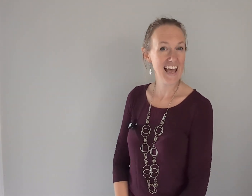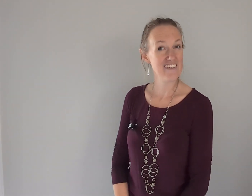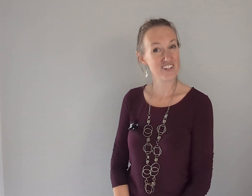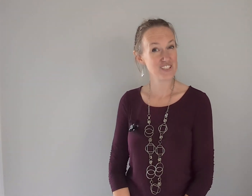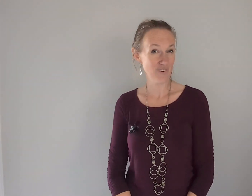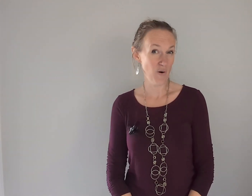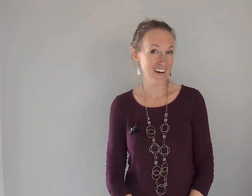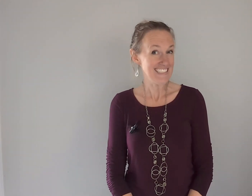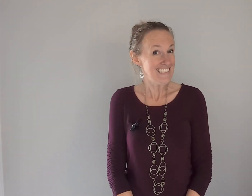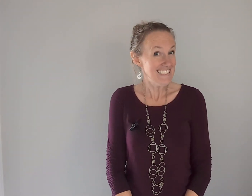and verse 4.